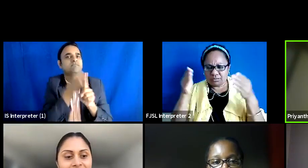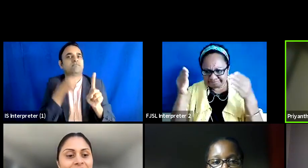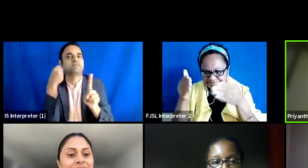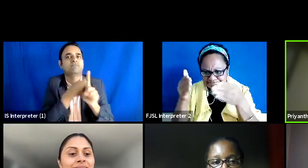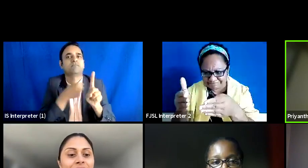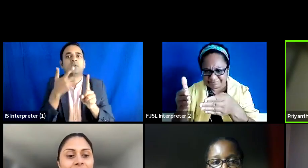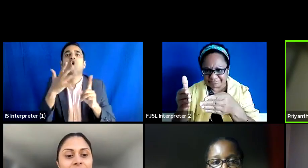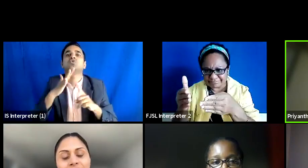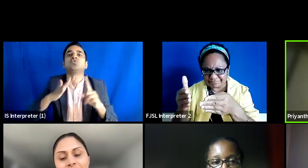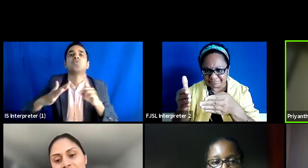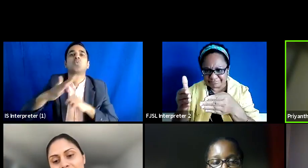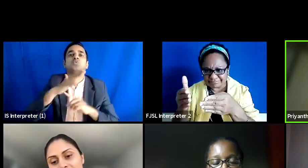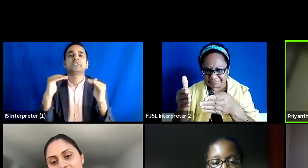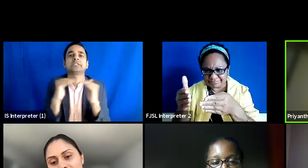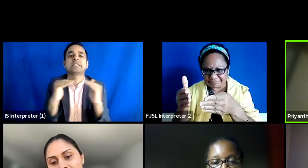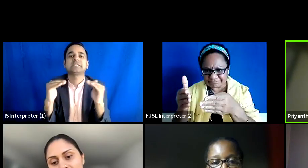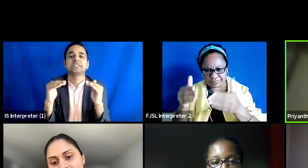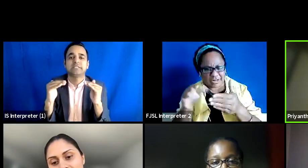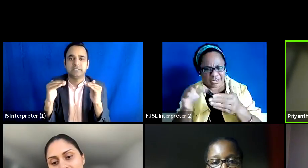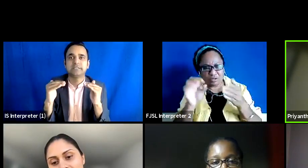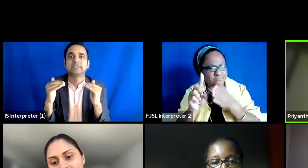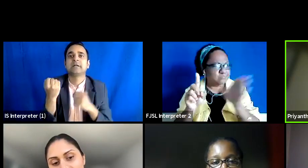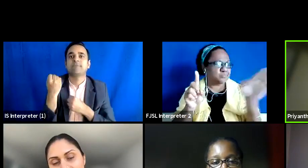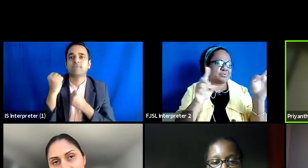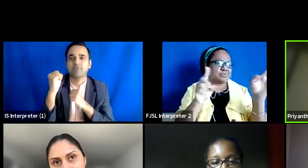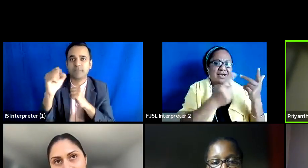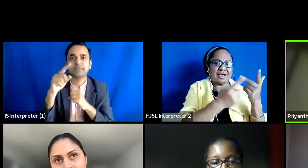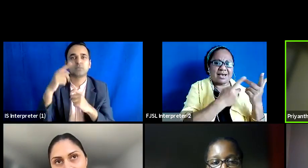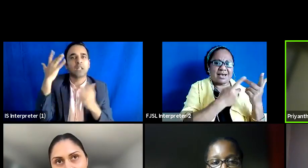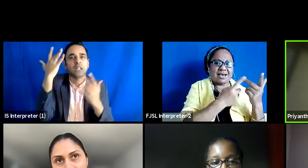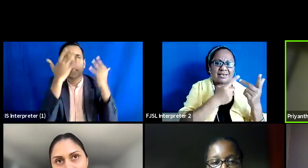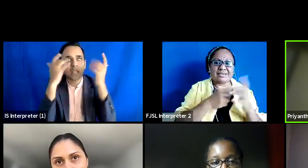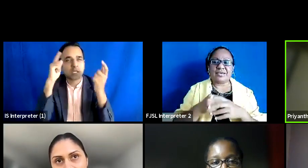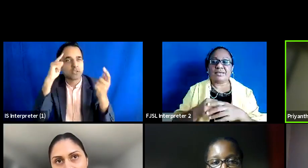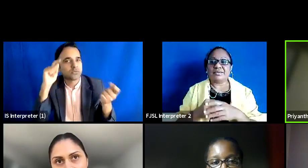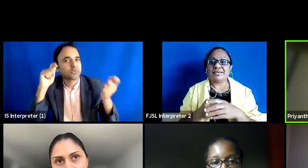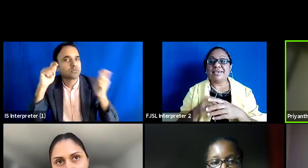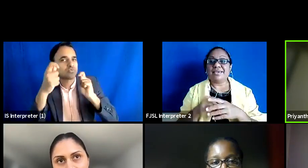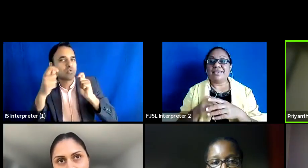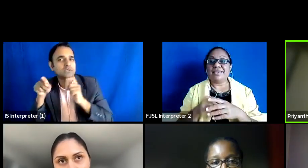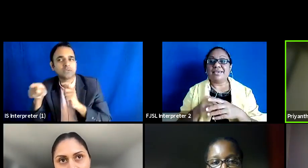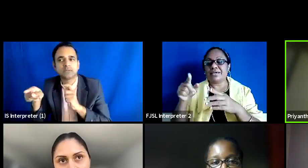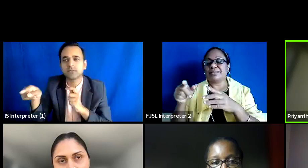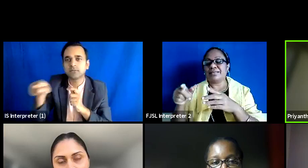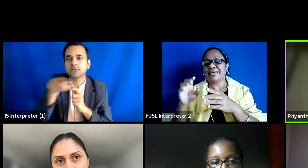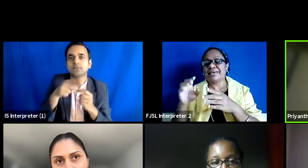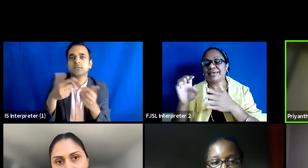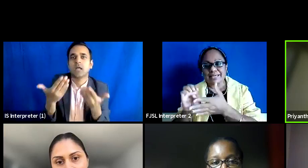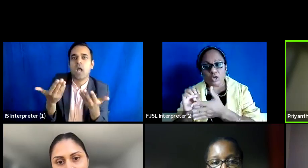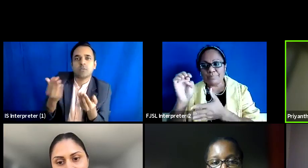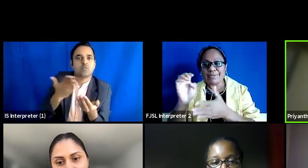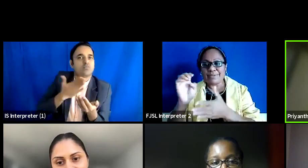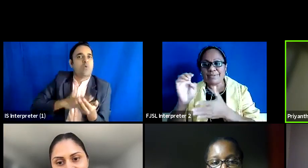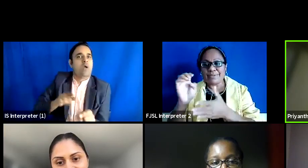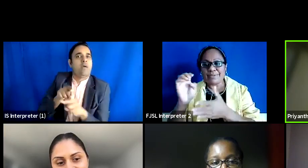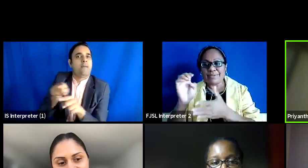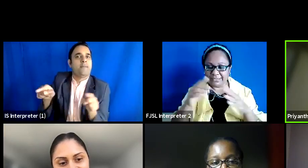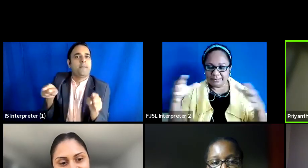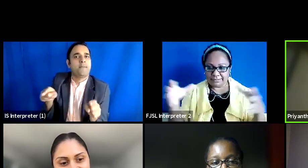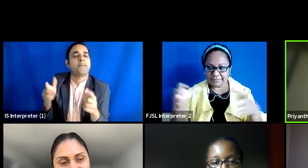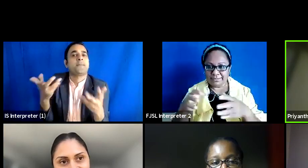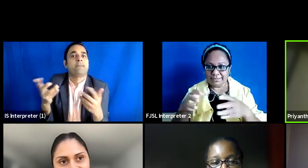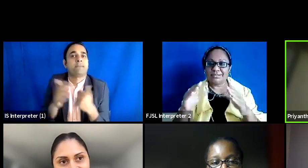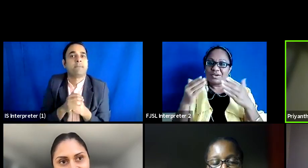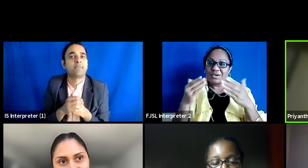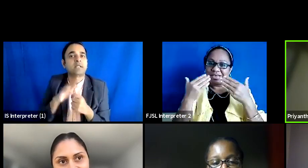systems of care in our economies and our inner ecologies. Thank you, Felogene, for